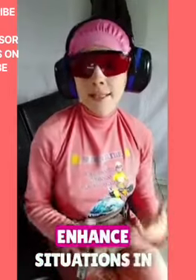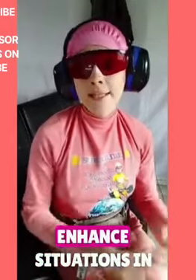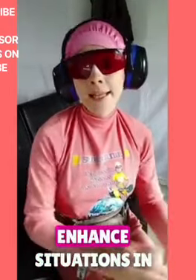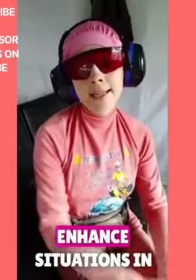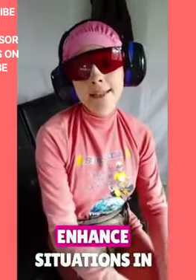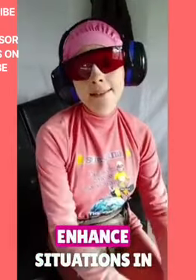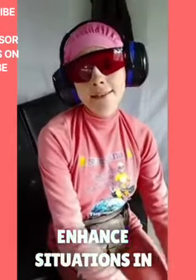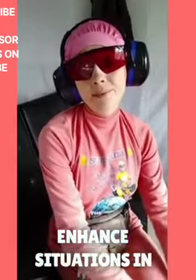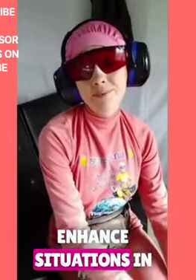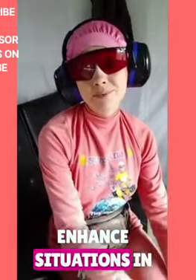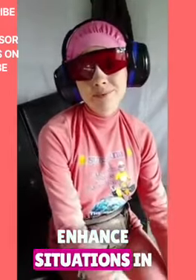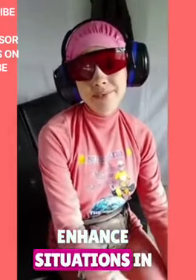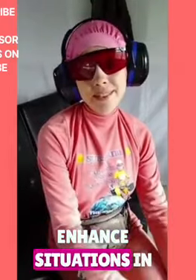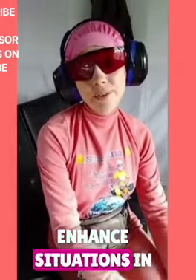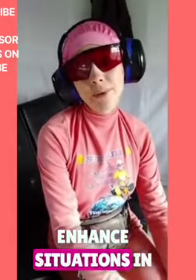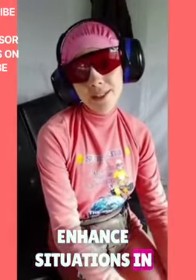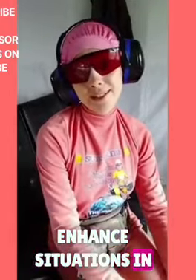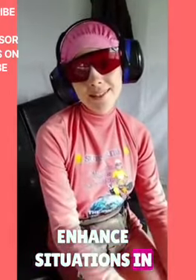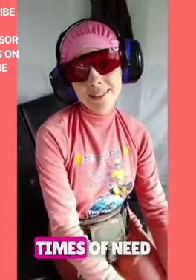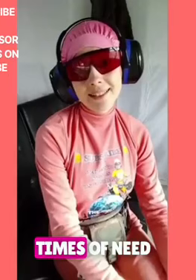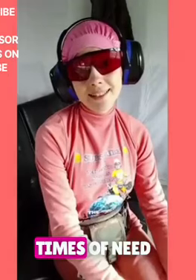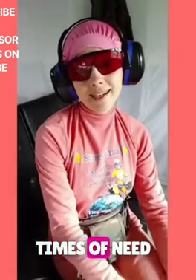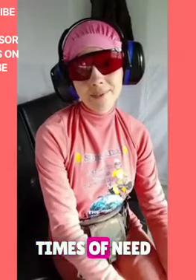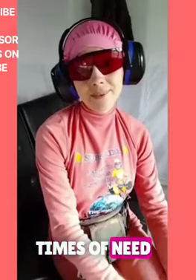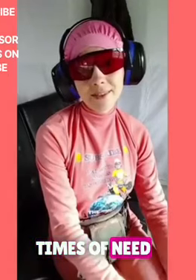enhance situations in times of need.